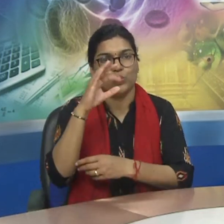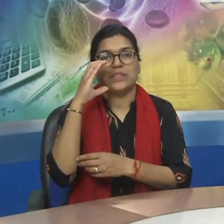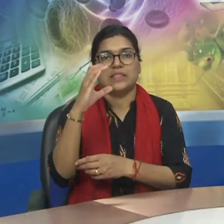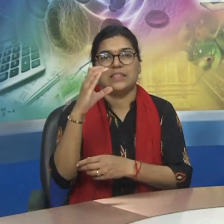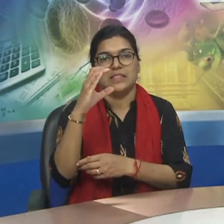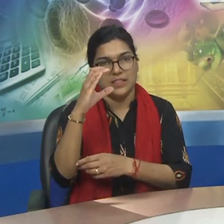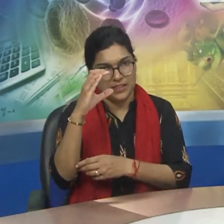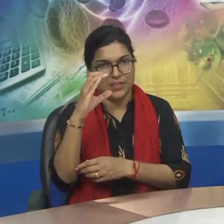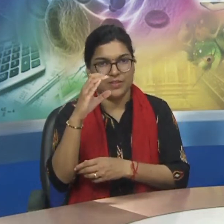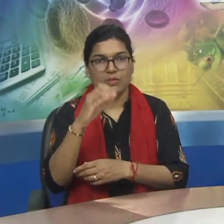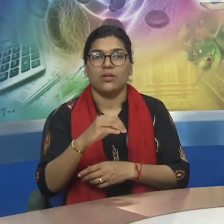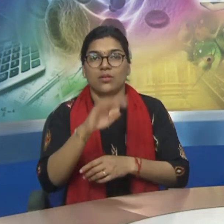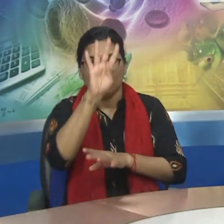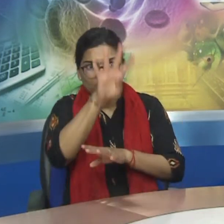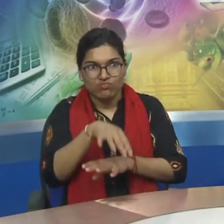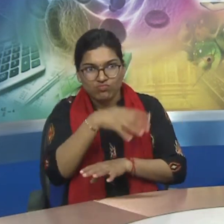So this is the correct answer, C.